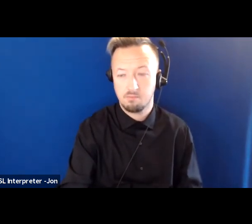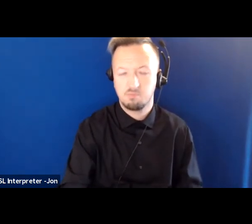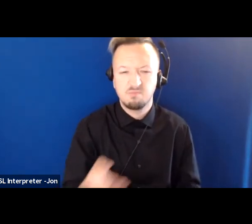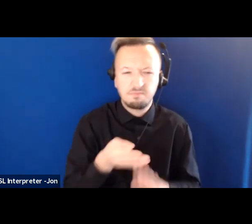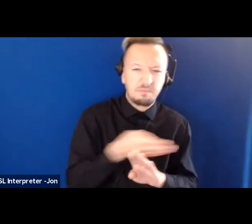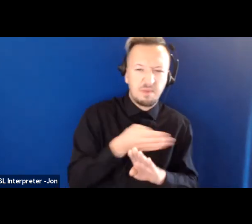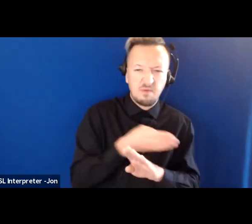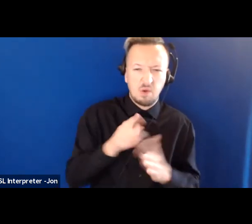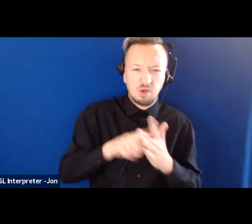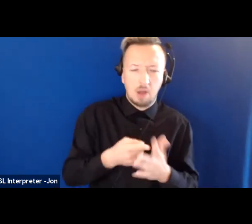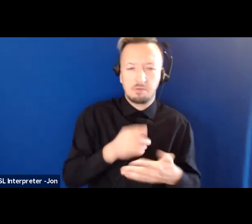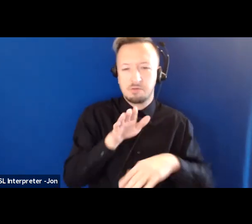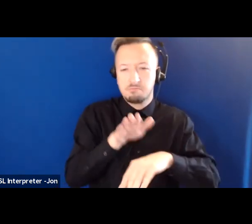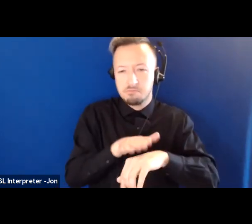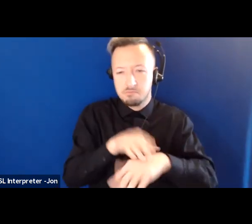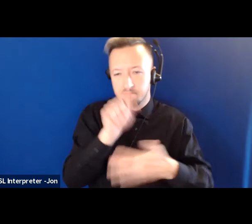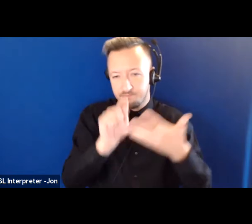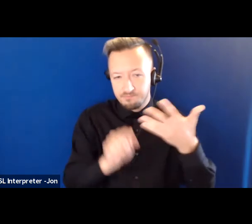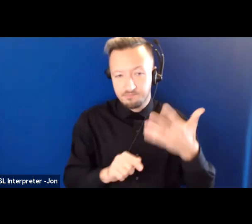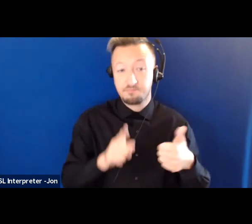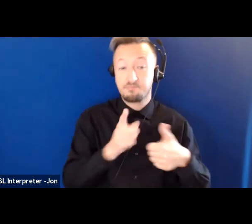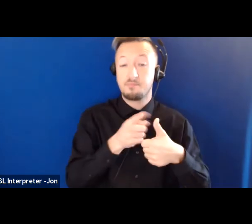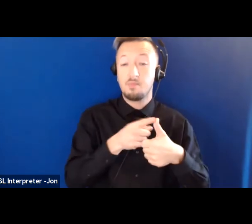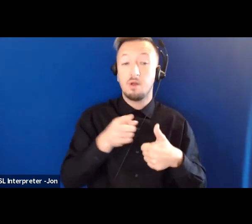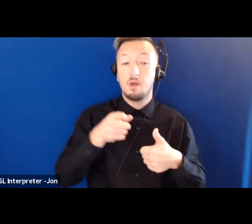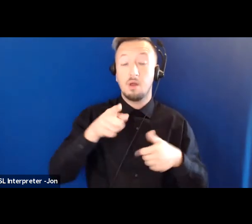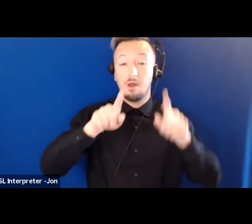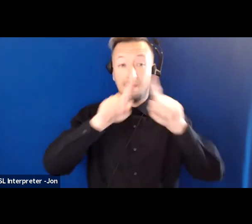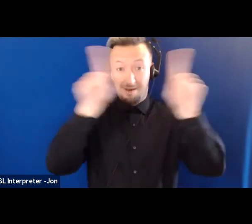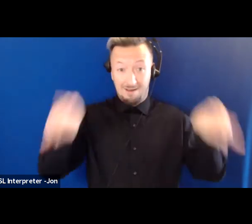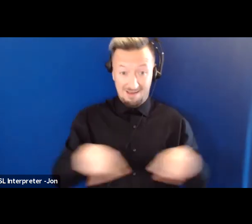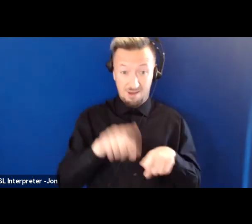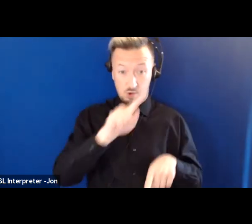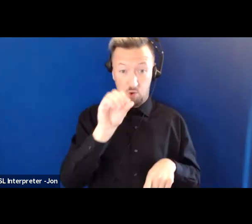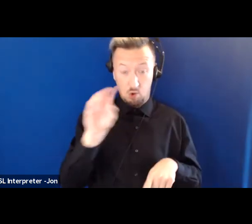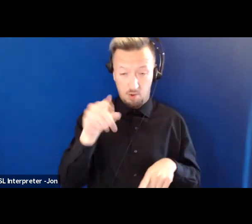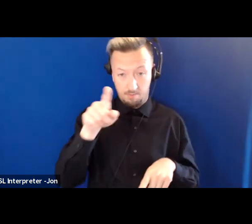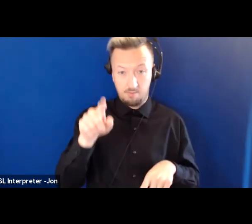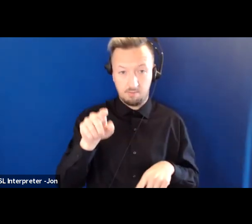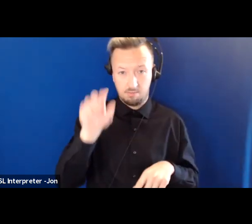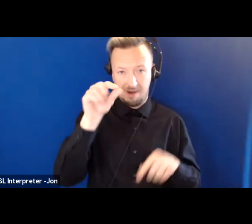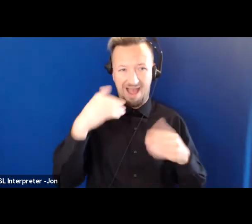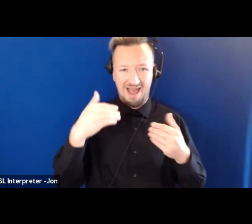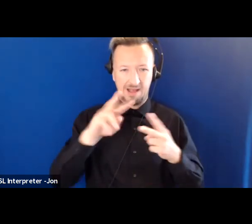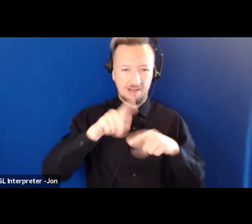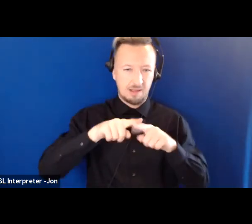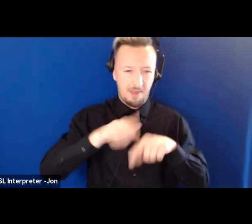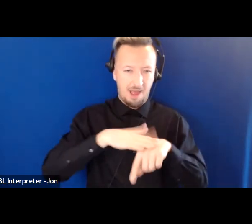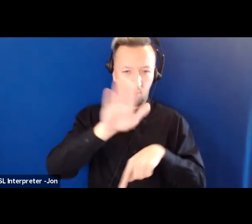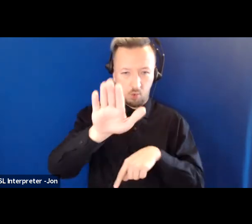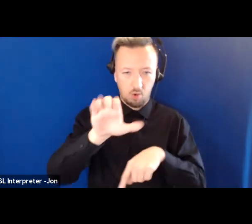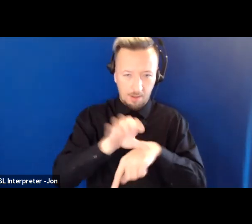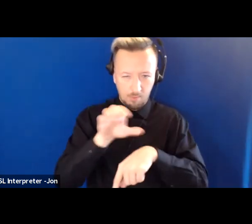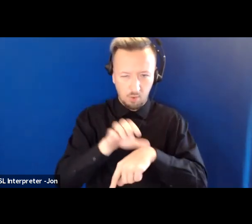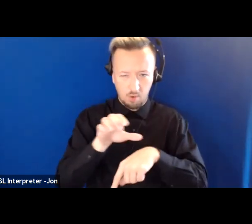get started today. First, when you scroll over the screen, a menu bar pops up. Depending on